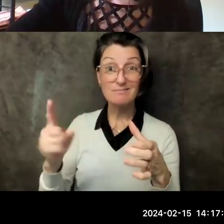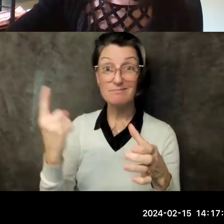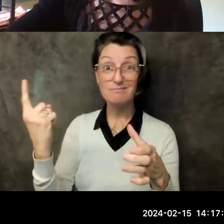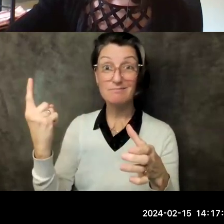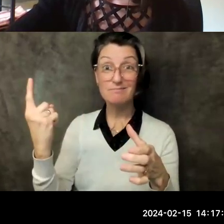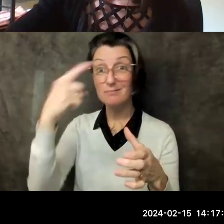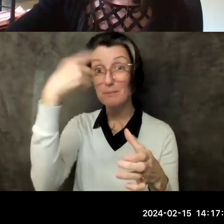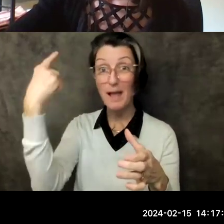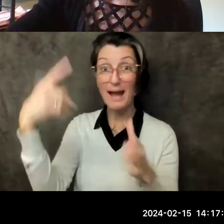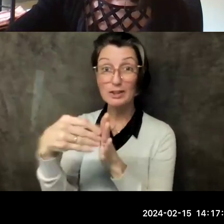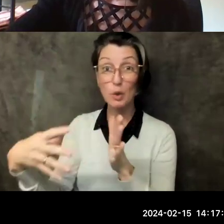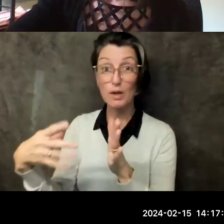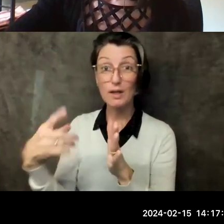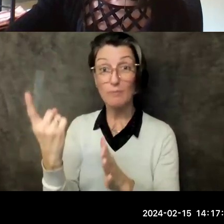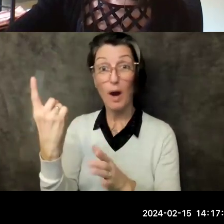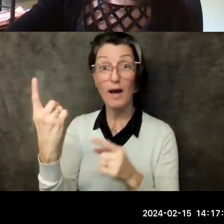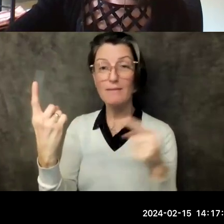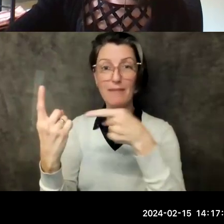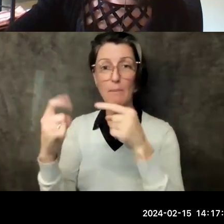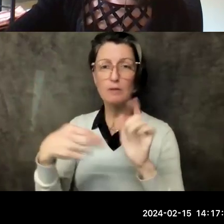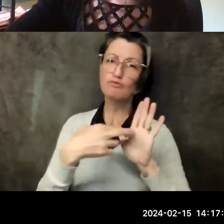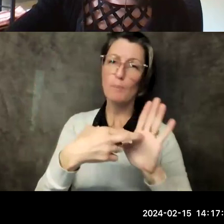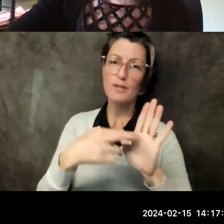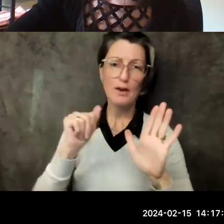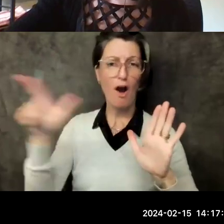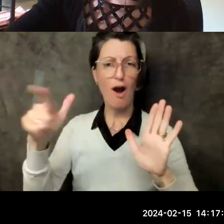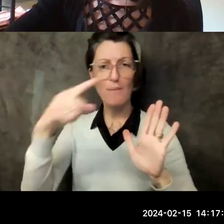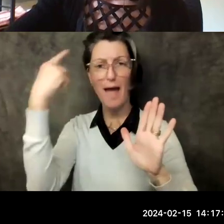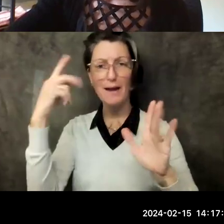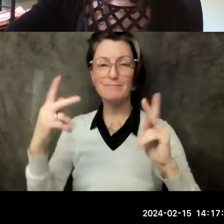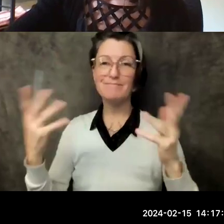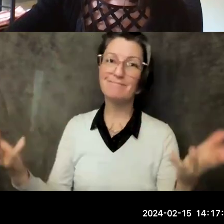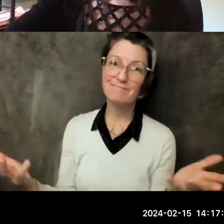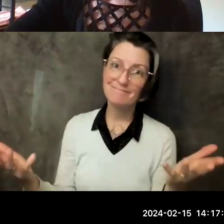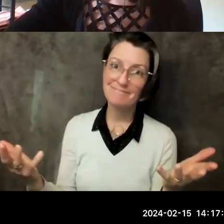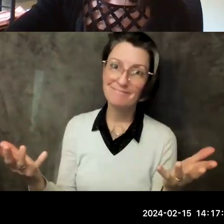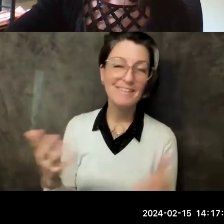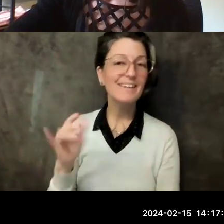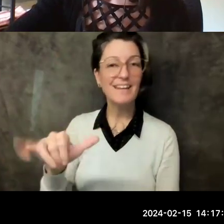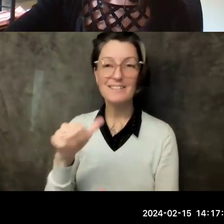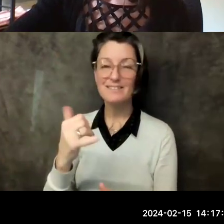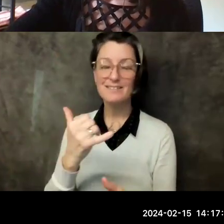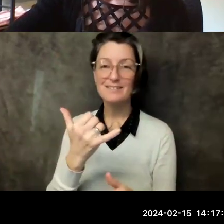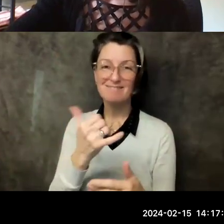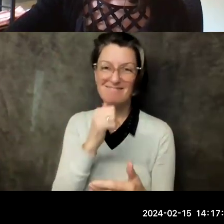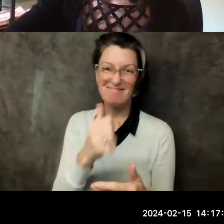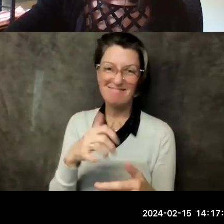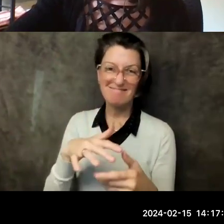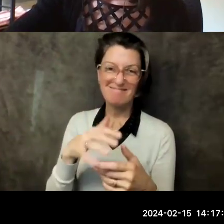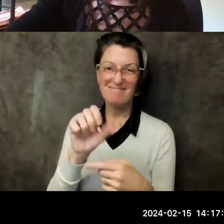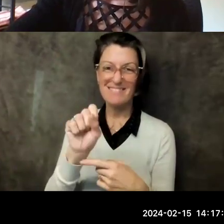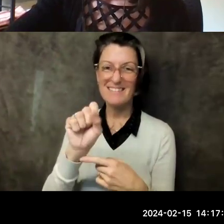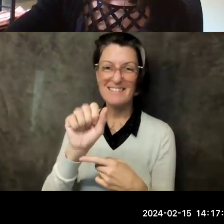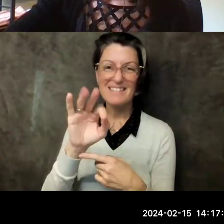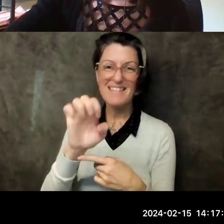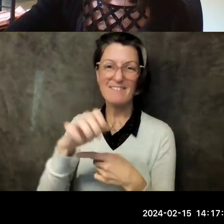all Black people, or it's like that is not going to be a place that you want to share your own personal experience in, right? It's just like,